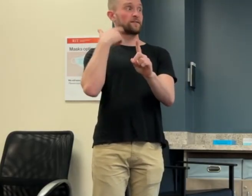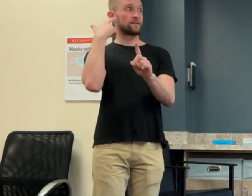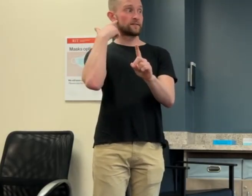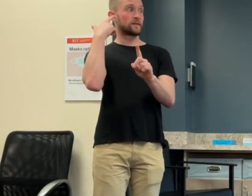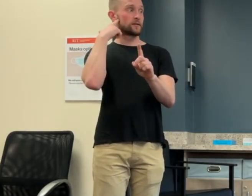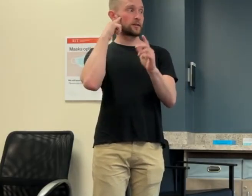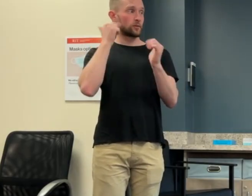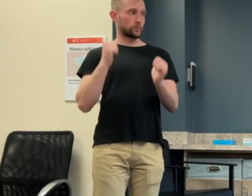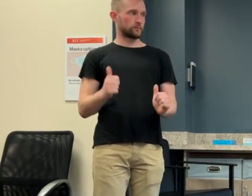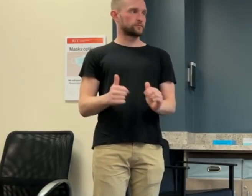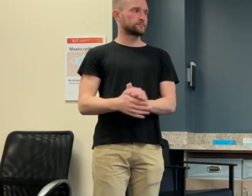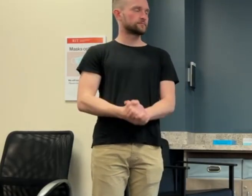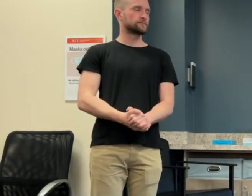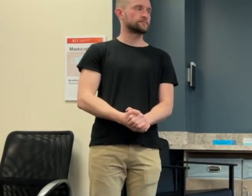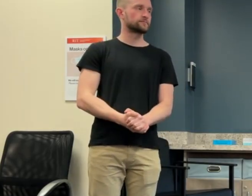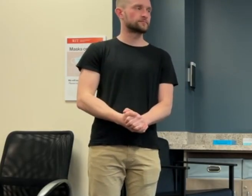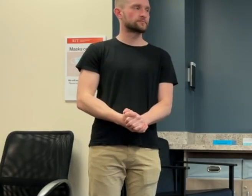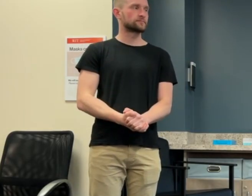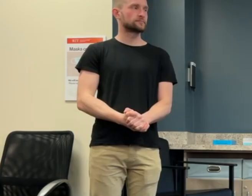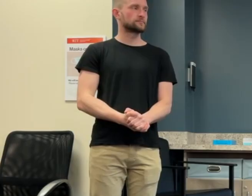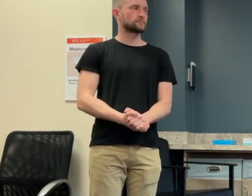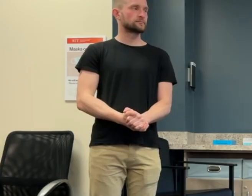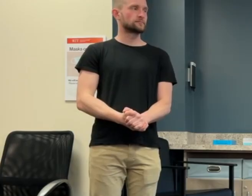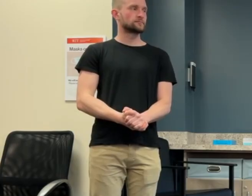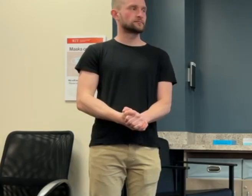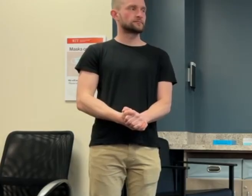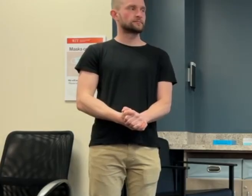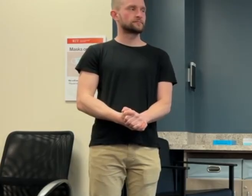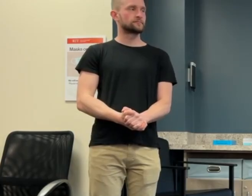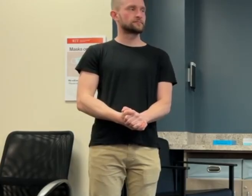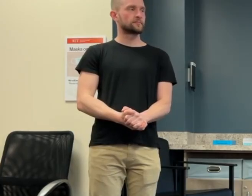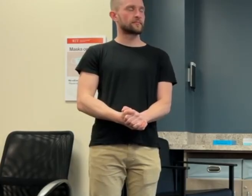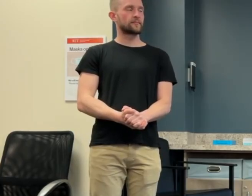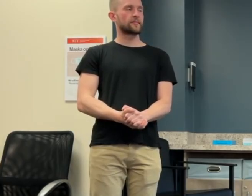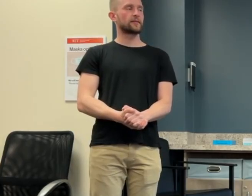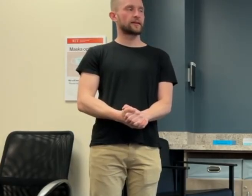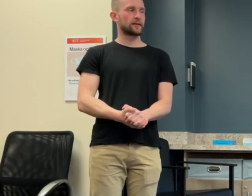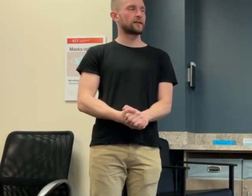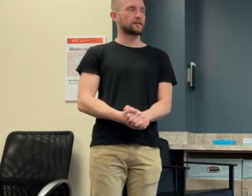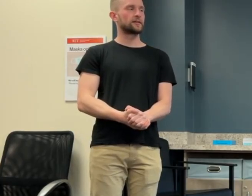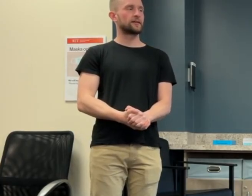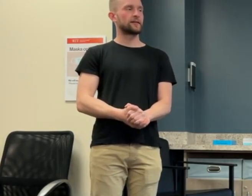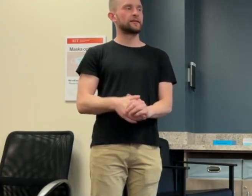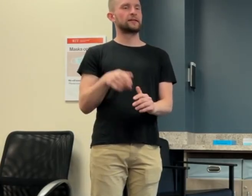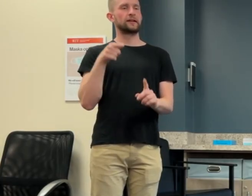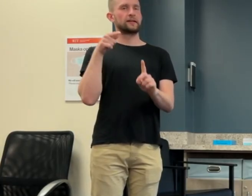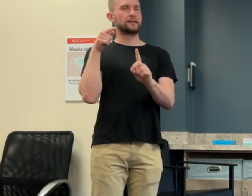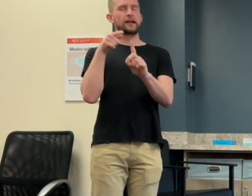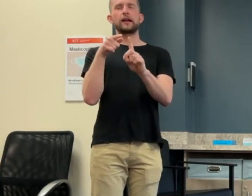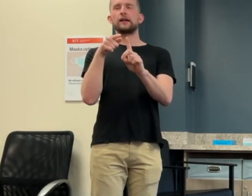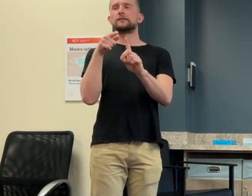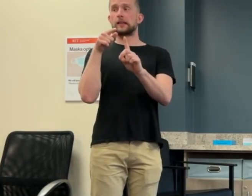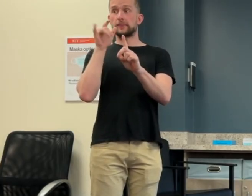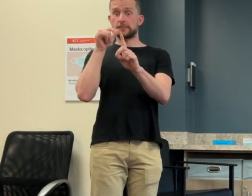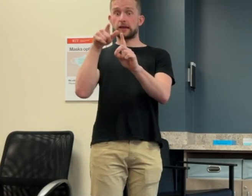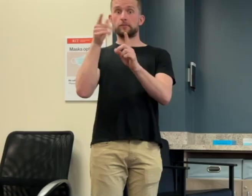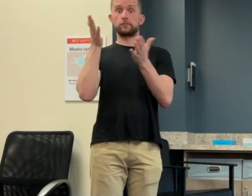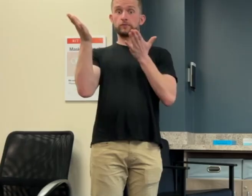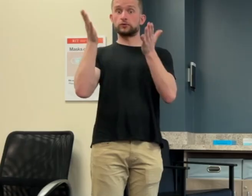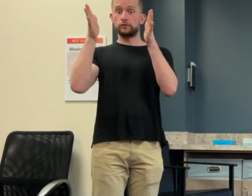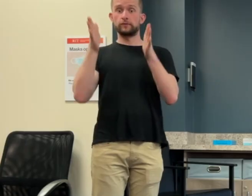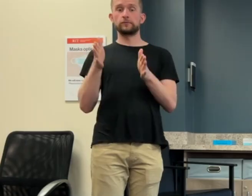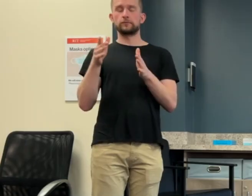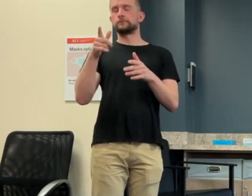let's say they're going to need to be able to listen to sounds of the body. Sounds of the body tend to be in very